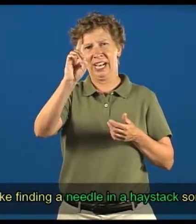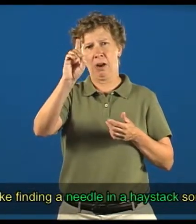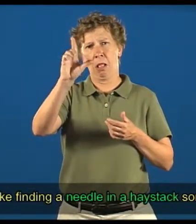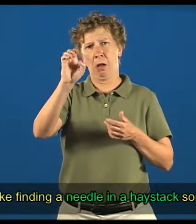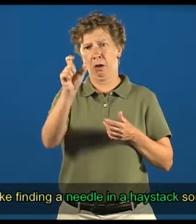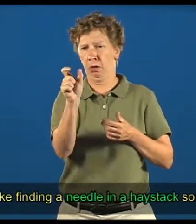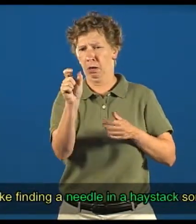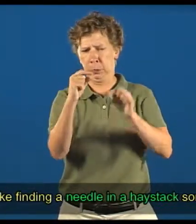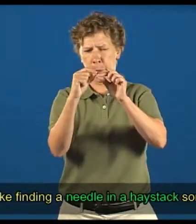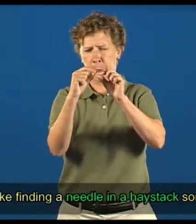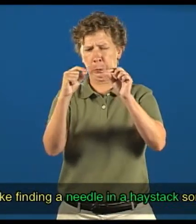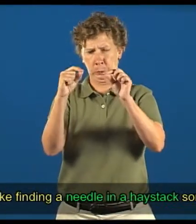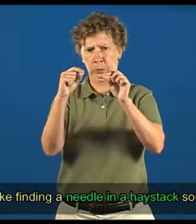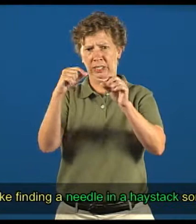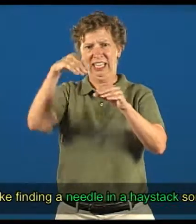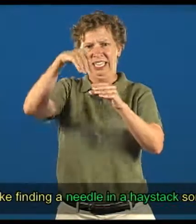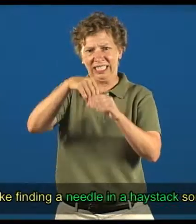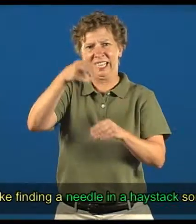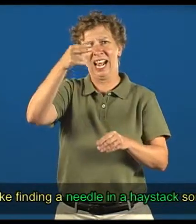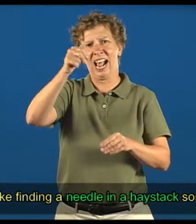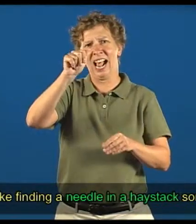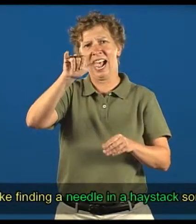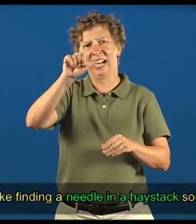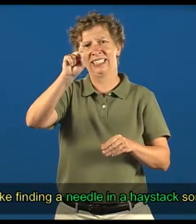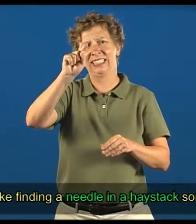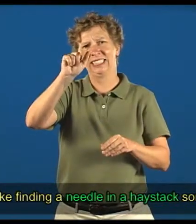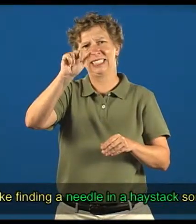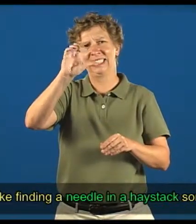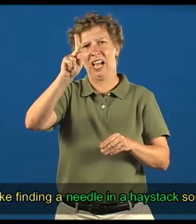It's like finding a needle in a haystack sometimes."